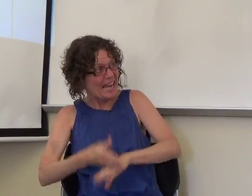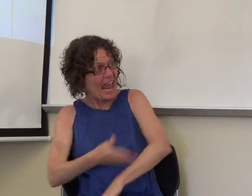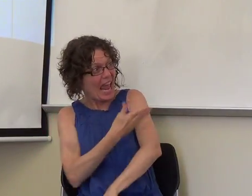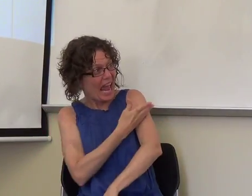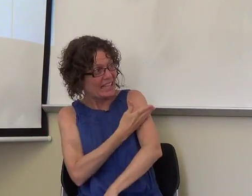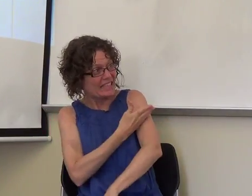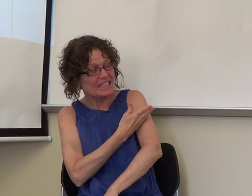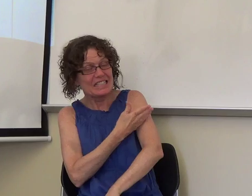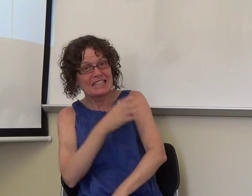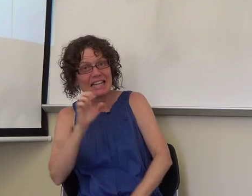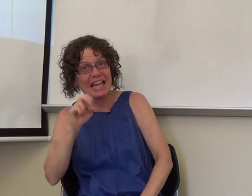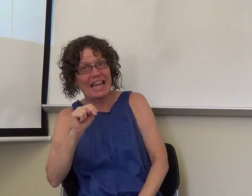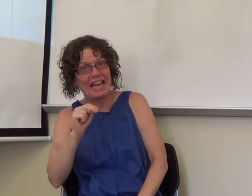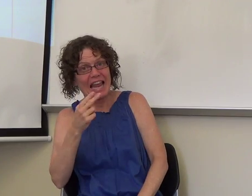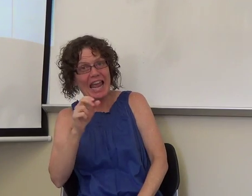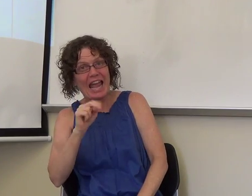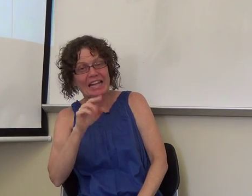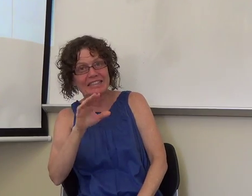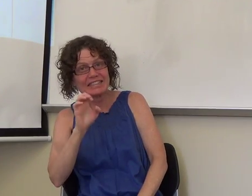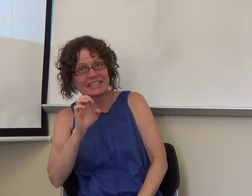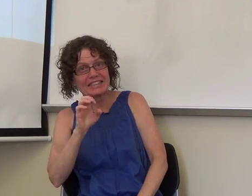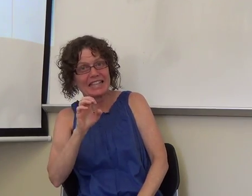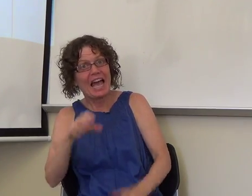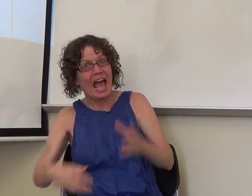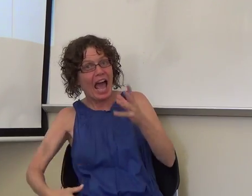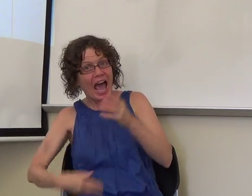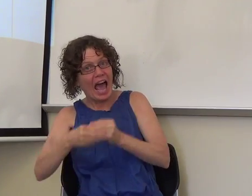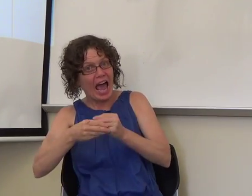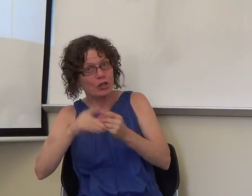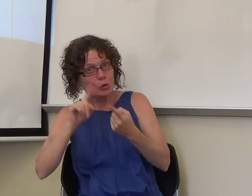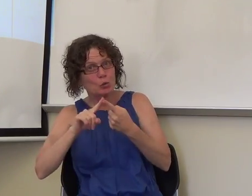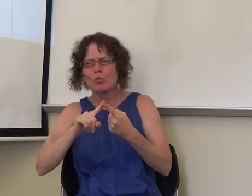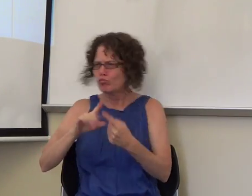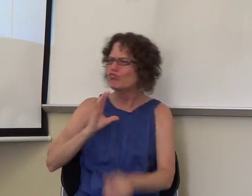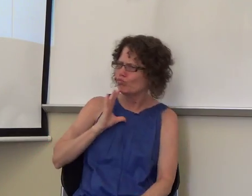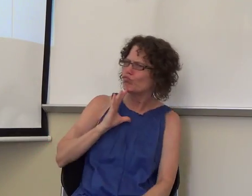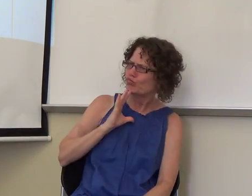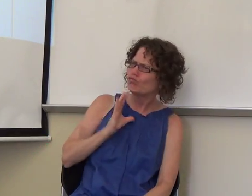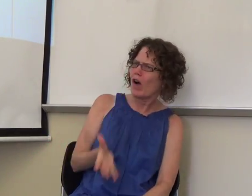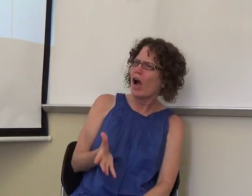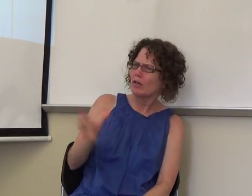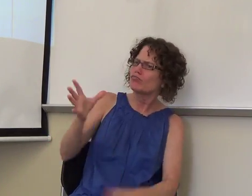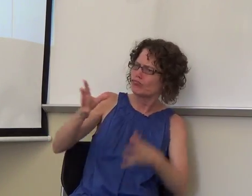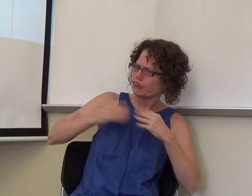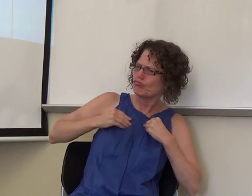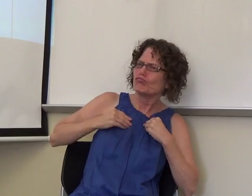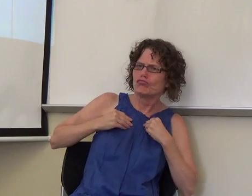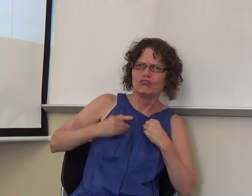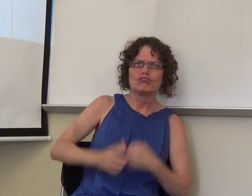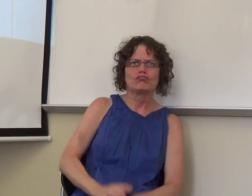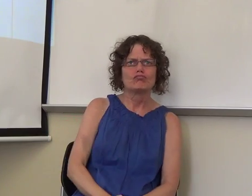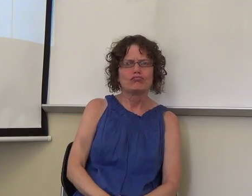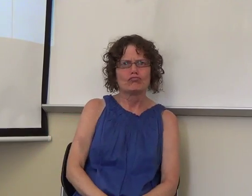to add to? to add to, that would work, to add to your wealth, okay? What about